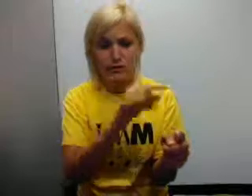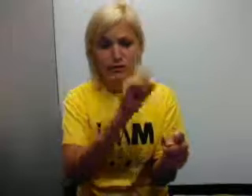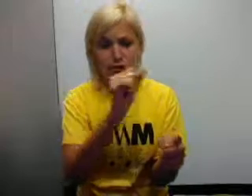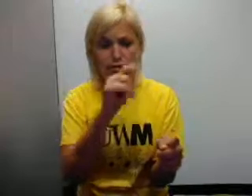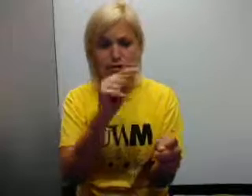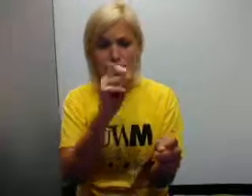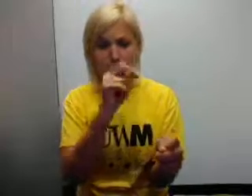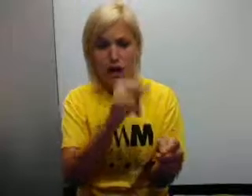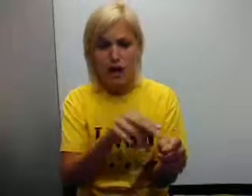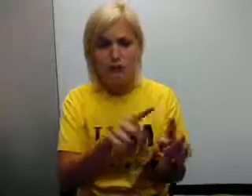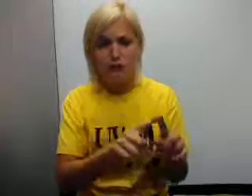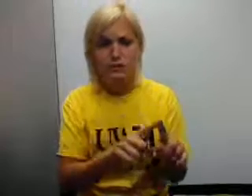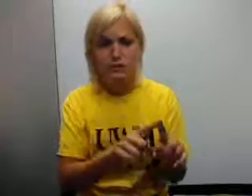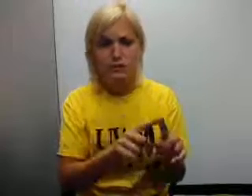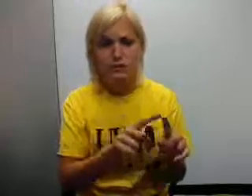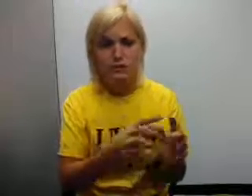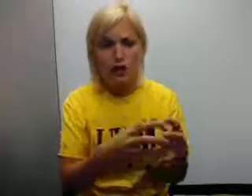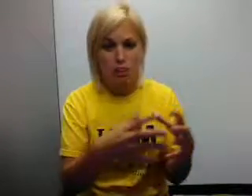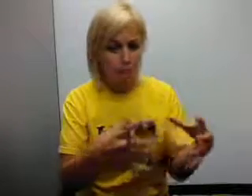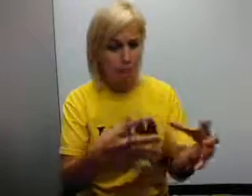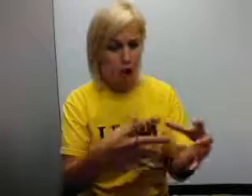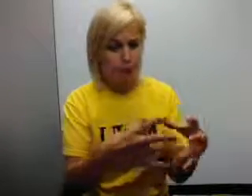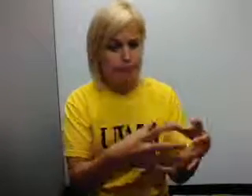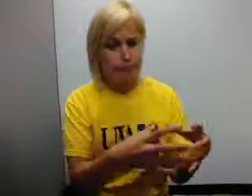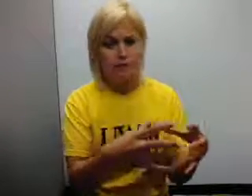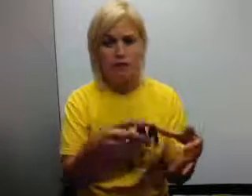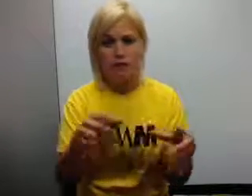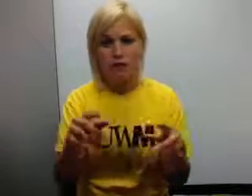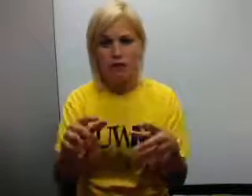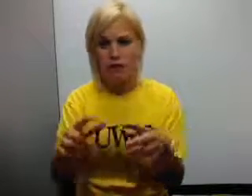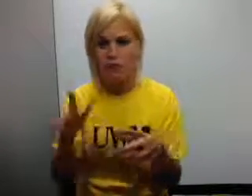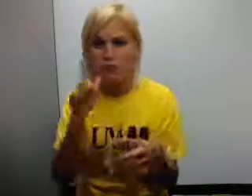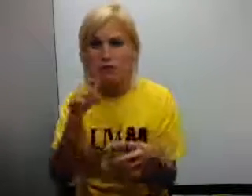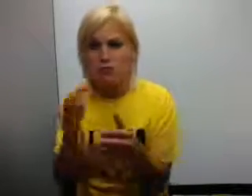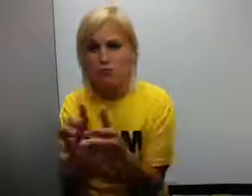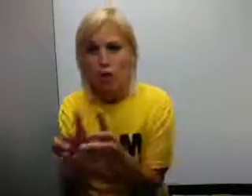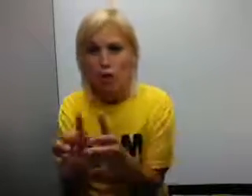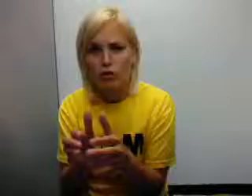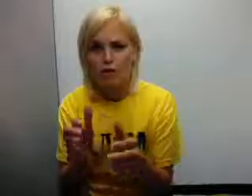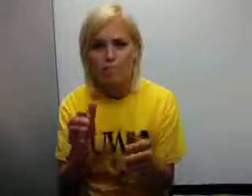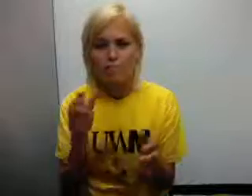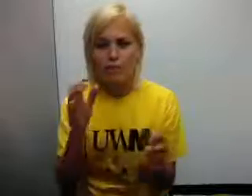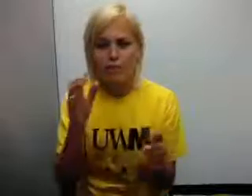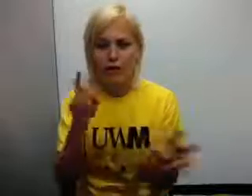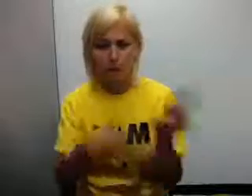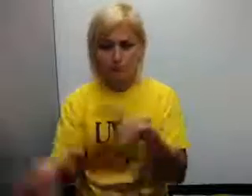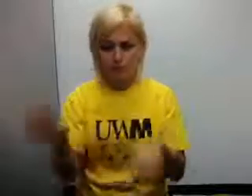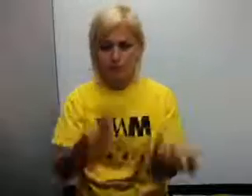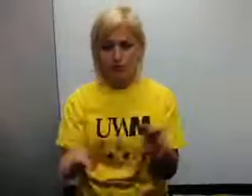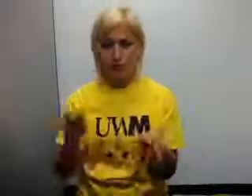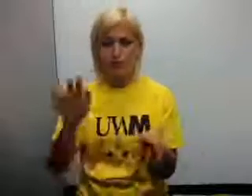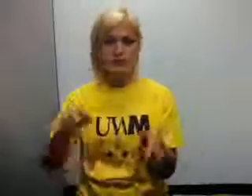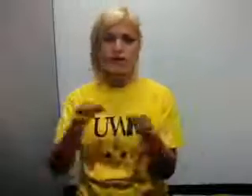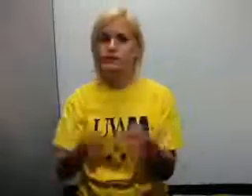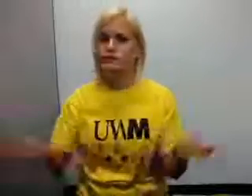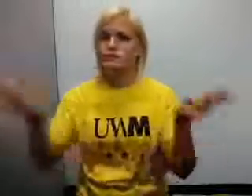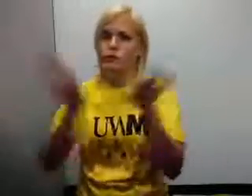more acrid than the lemon. Observation is the key. The more careful and detailed the